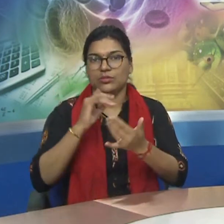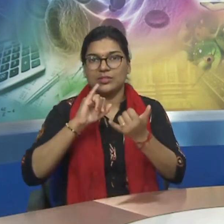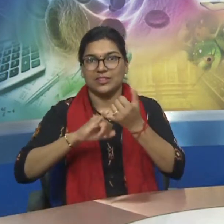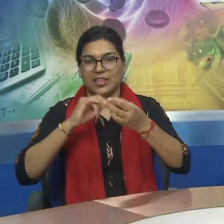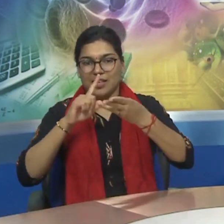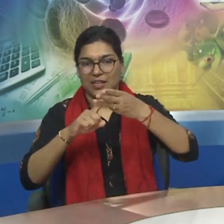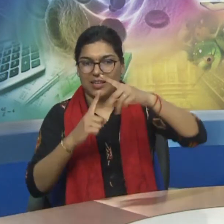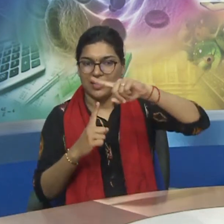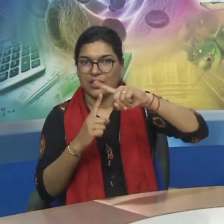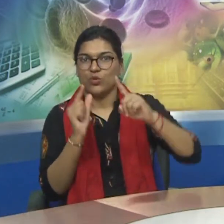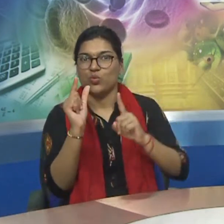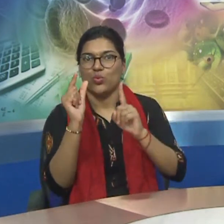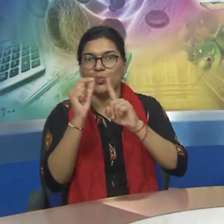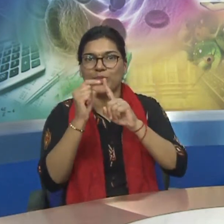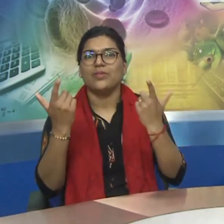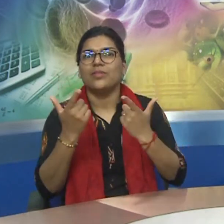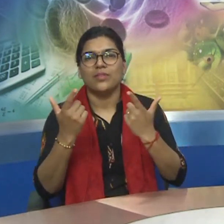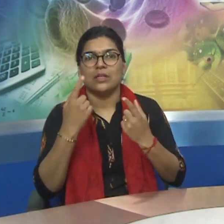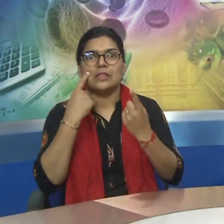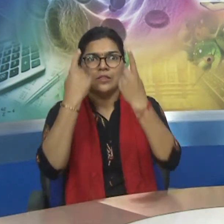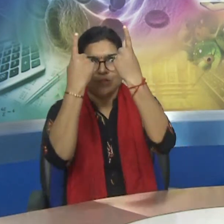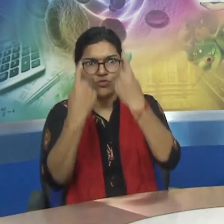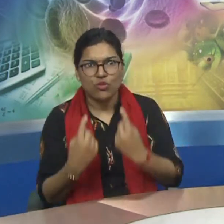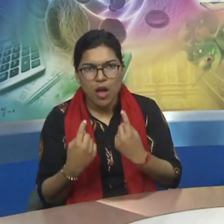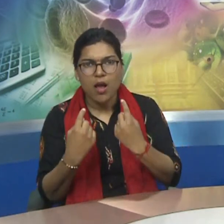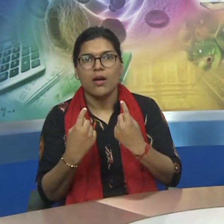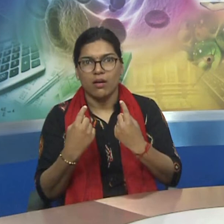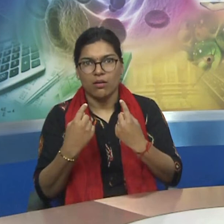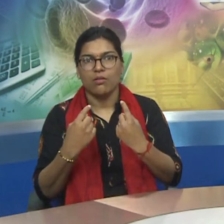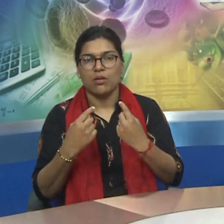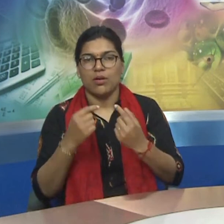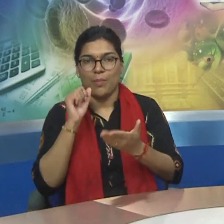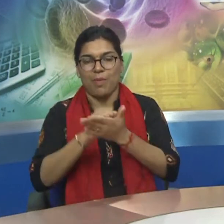Also, the page setup command can be used.